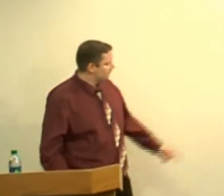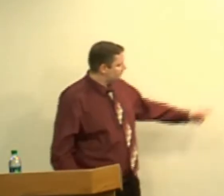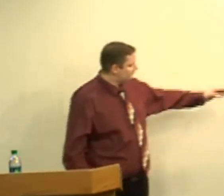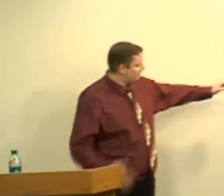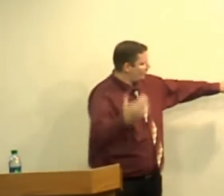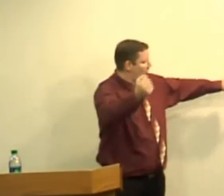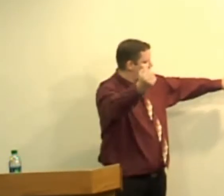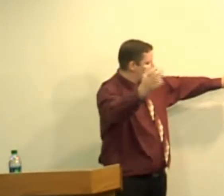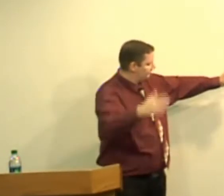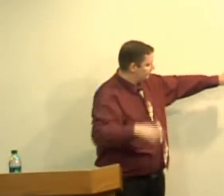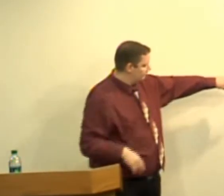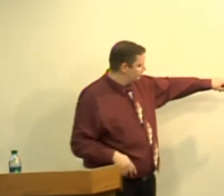He would kill them all.